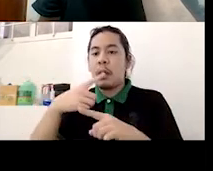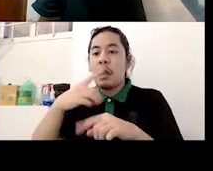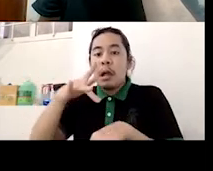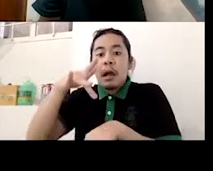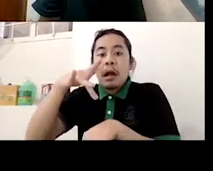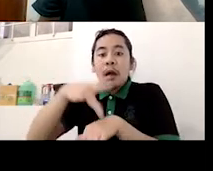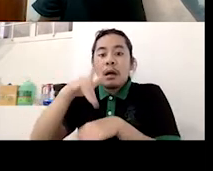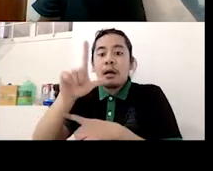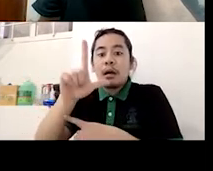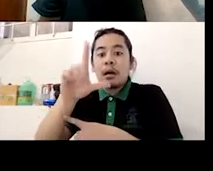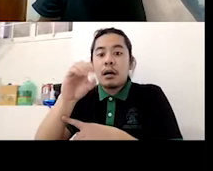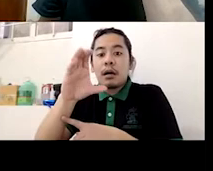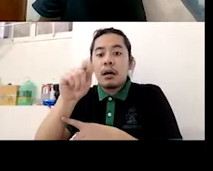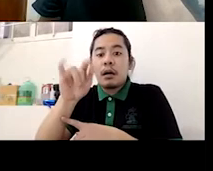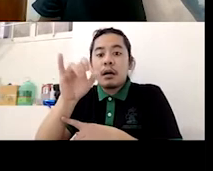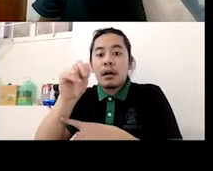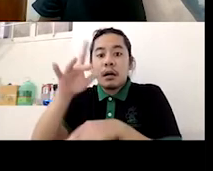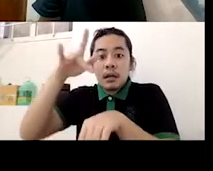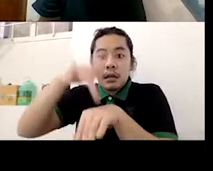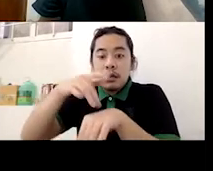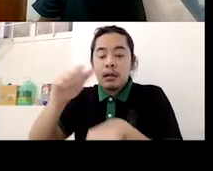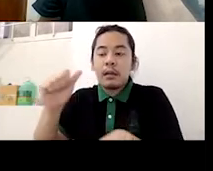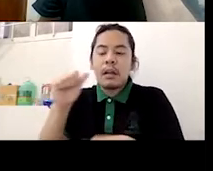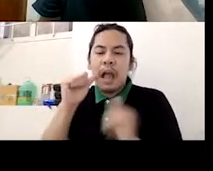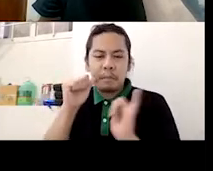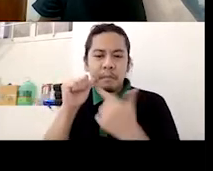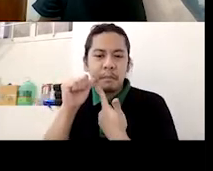and this is tomorrow. So